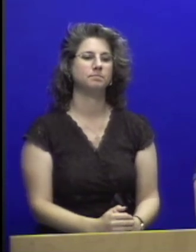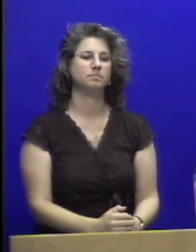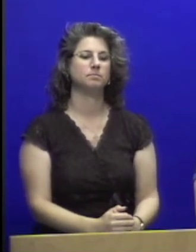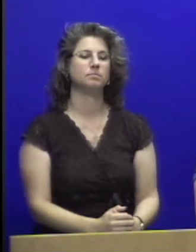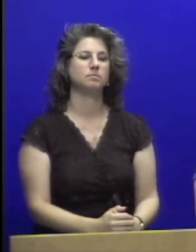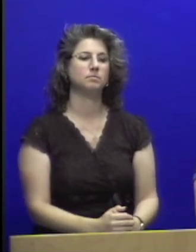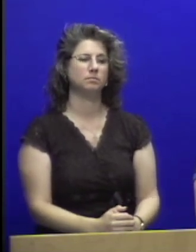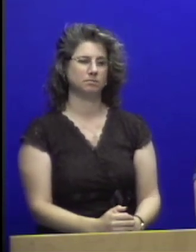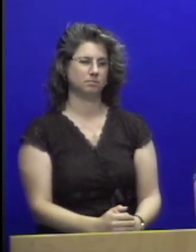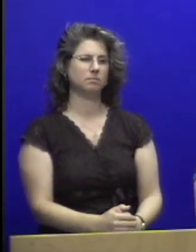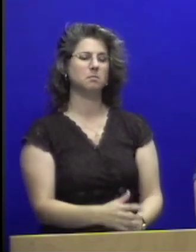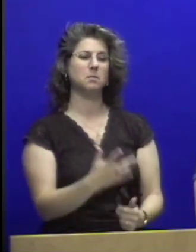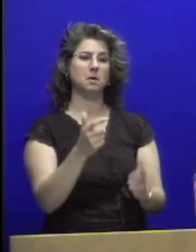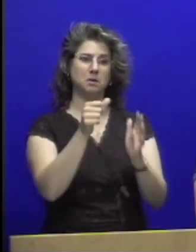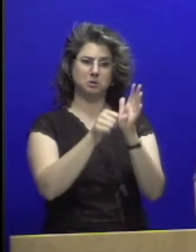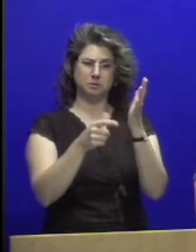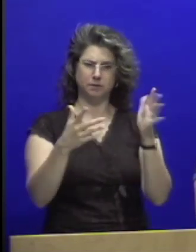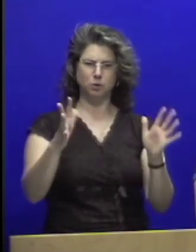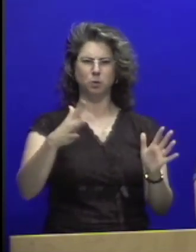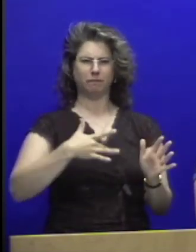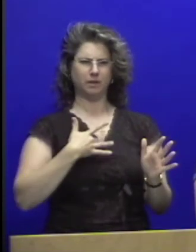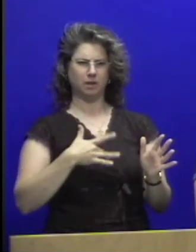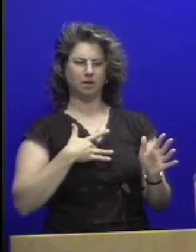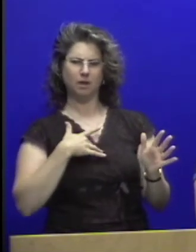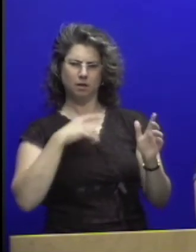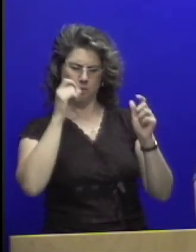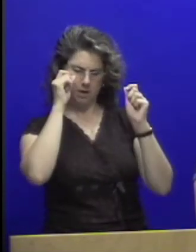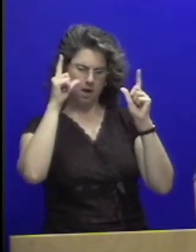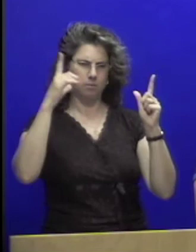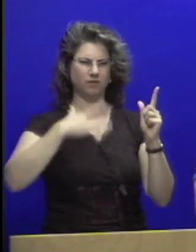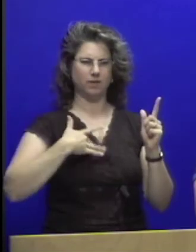You may feel pretty shaky when you wake up,